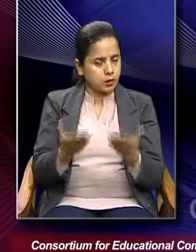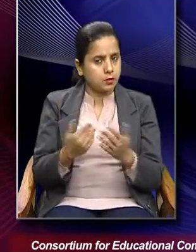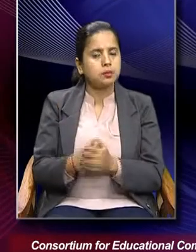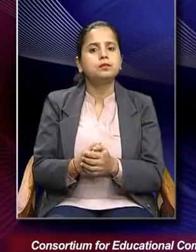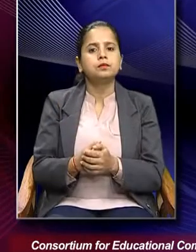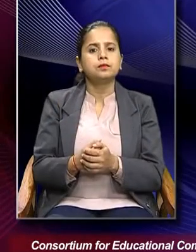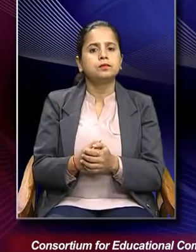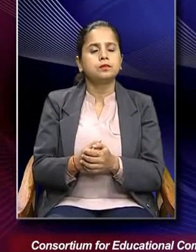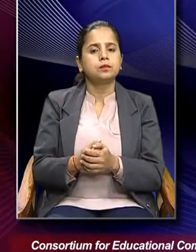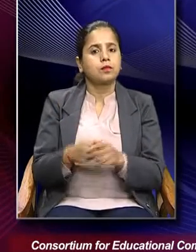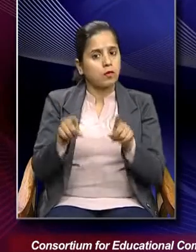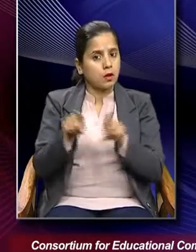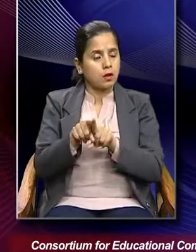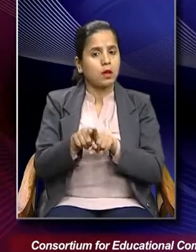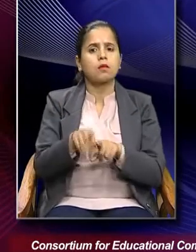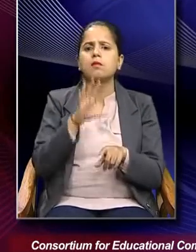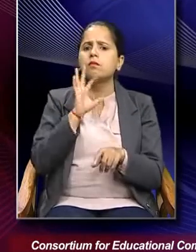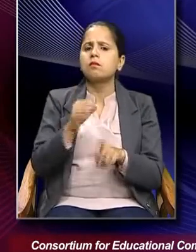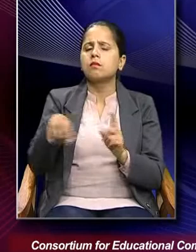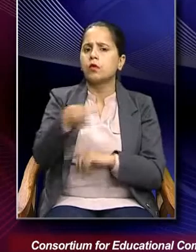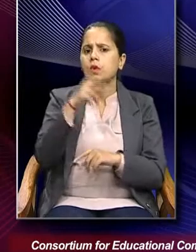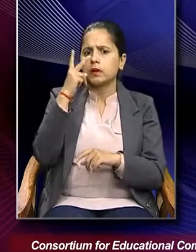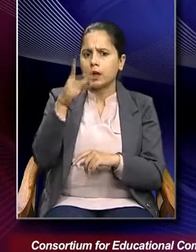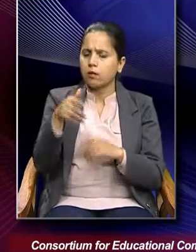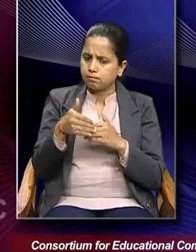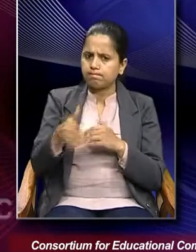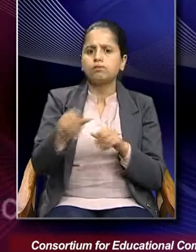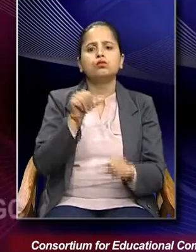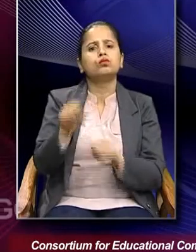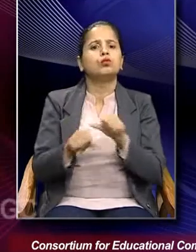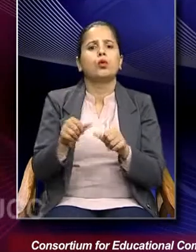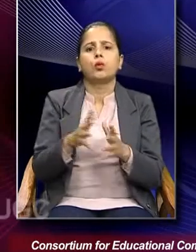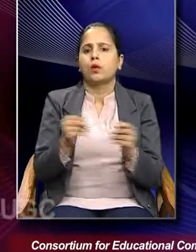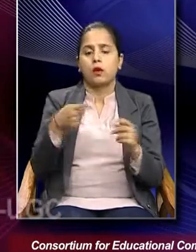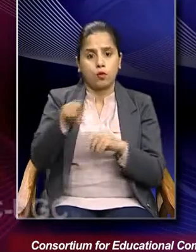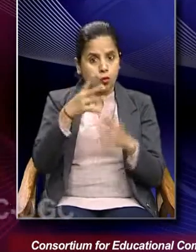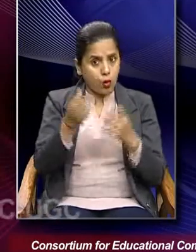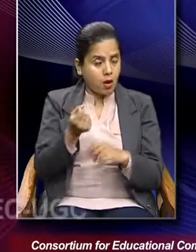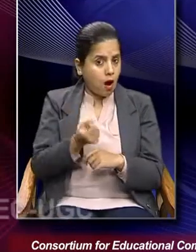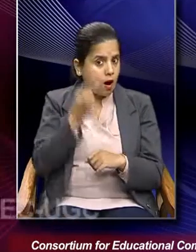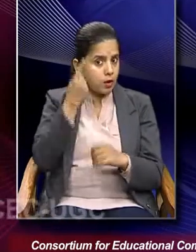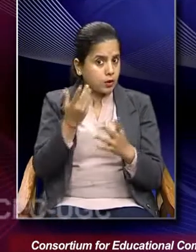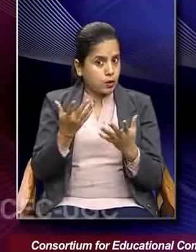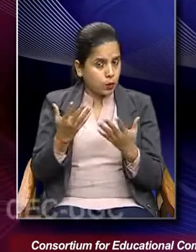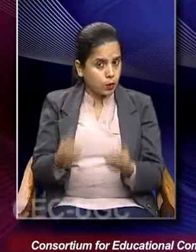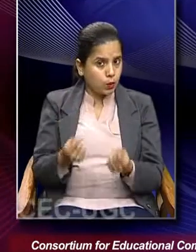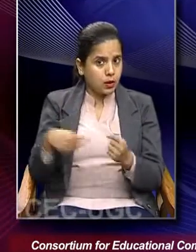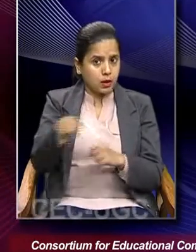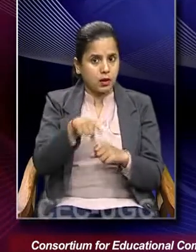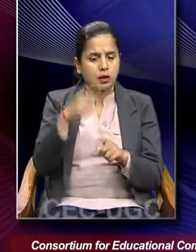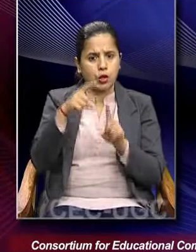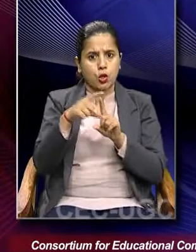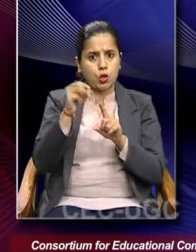and also this thing that it is an ongoing process, and if you want to understand this